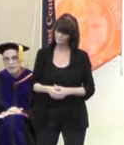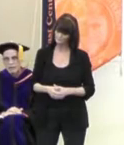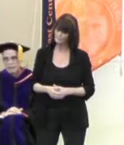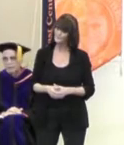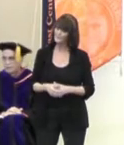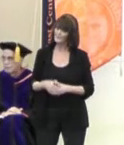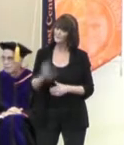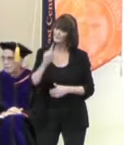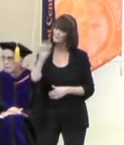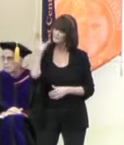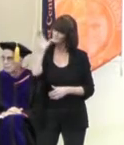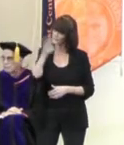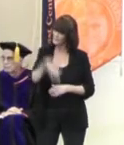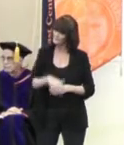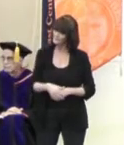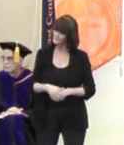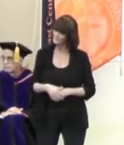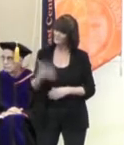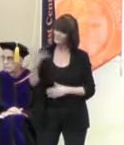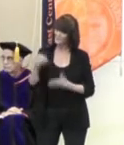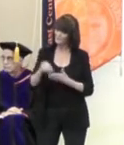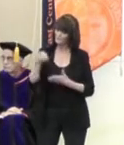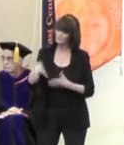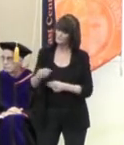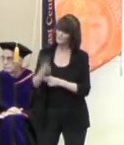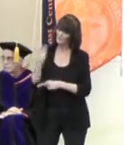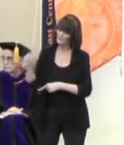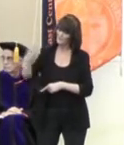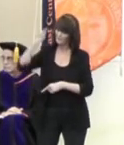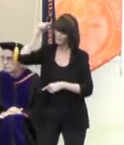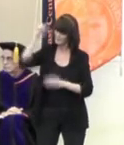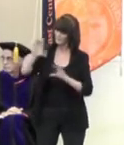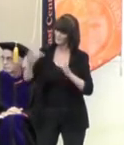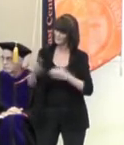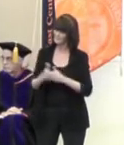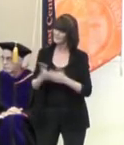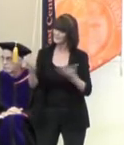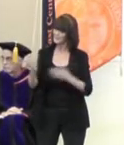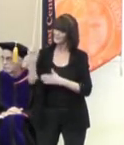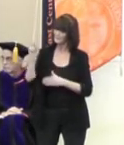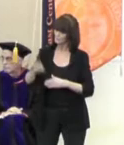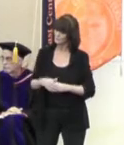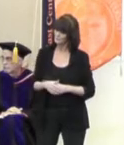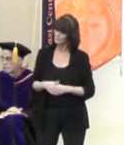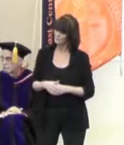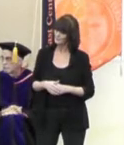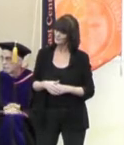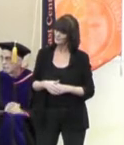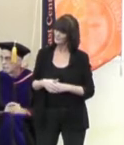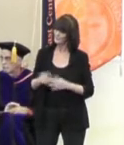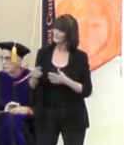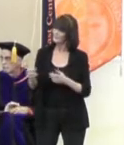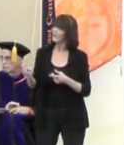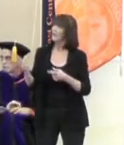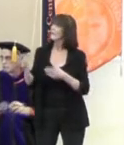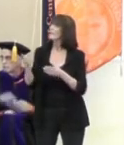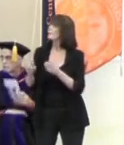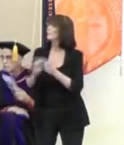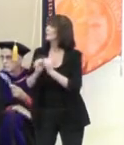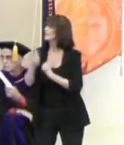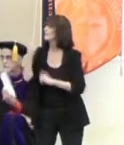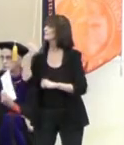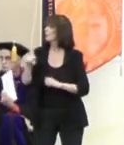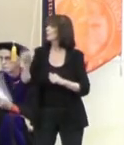And strangely enough, five students in that government class here at East Central filed for public office that